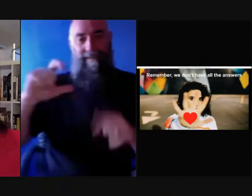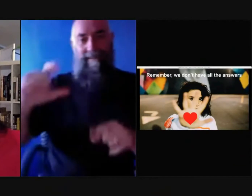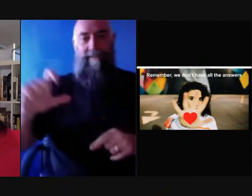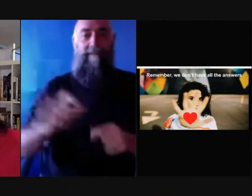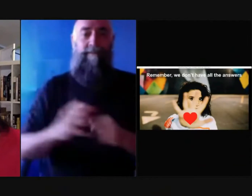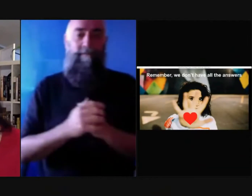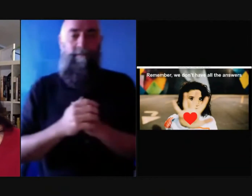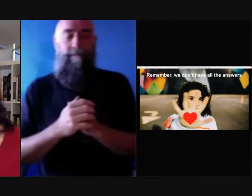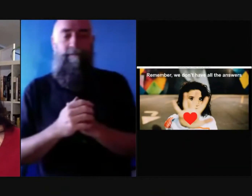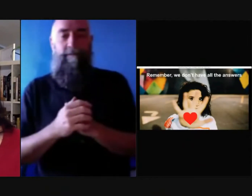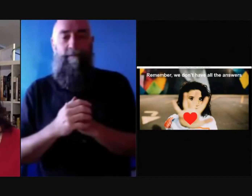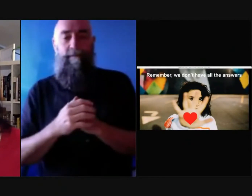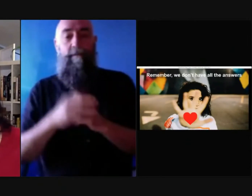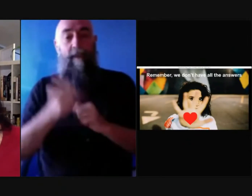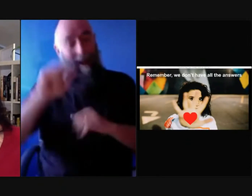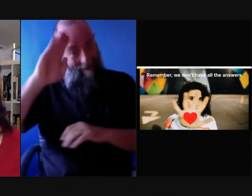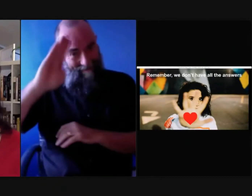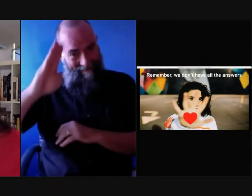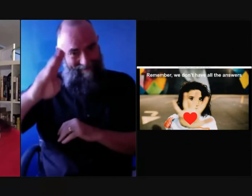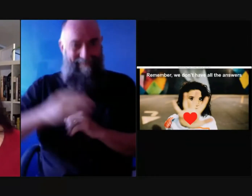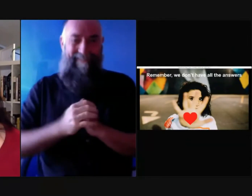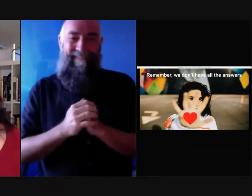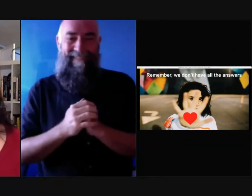minute. Hi, Sean.